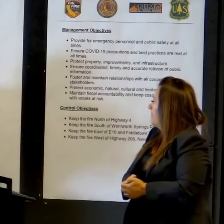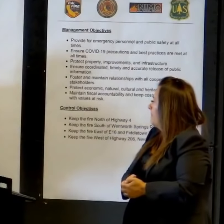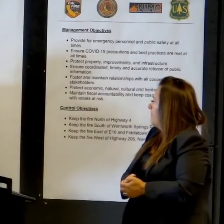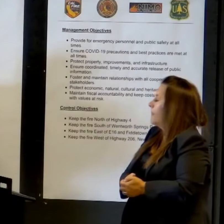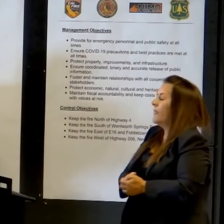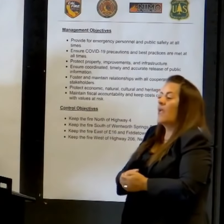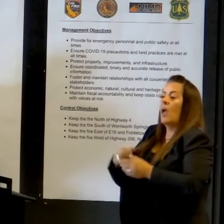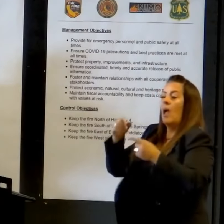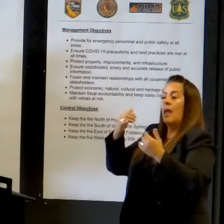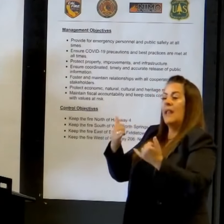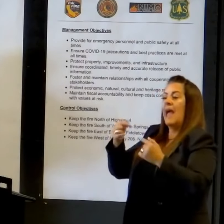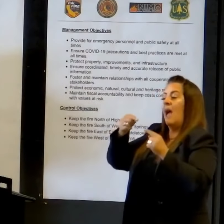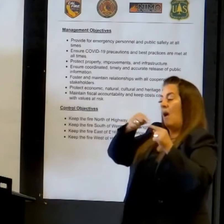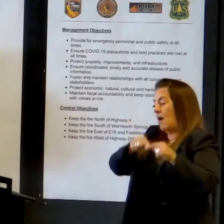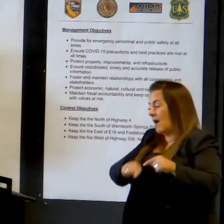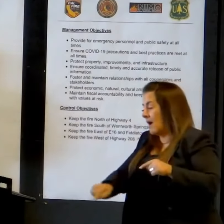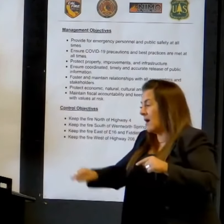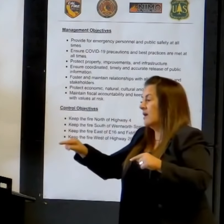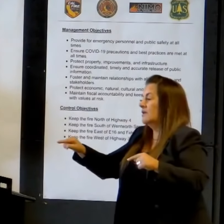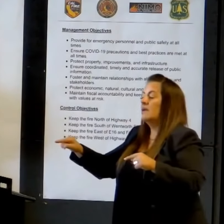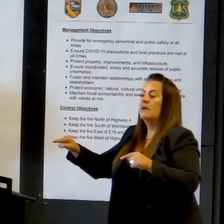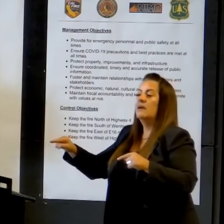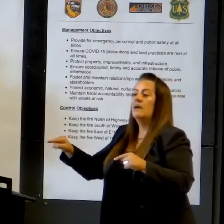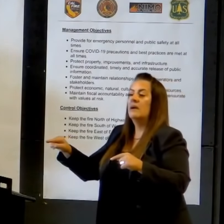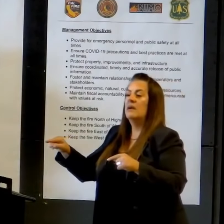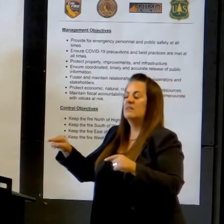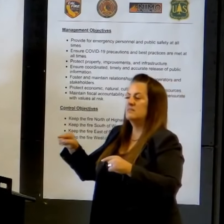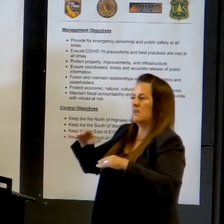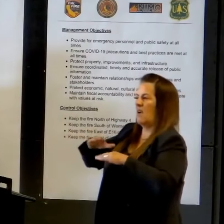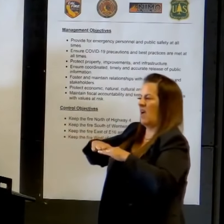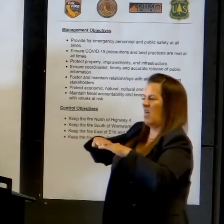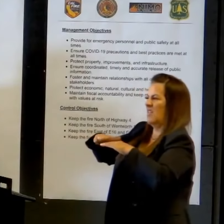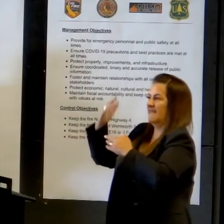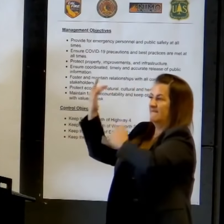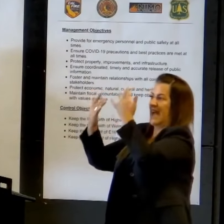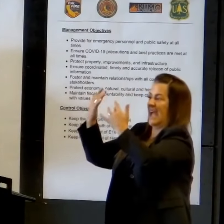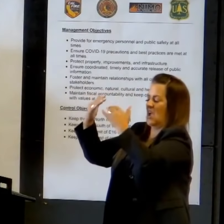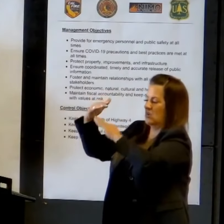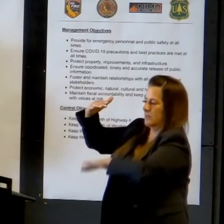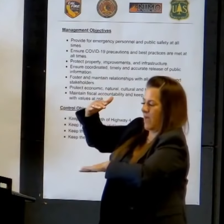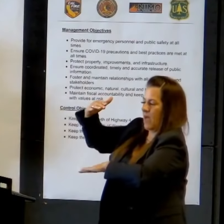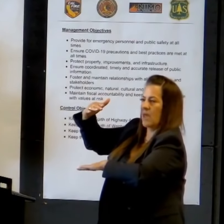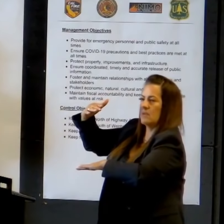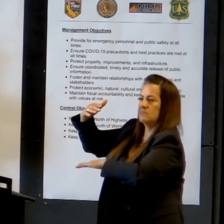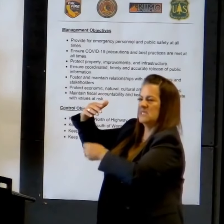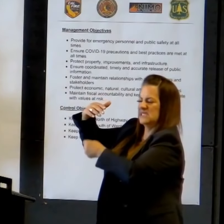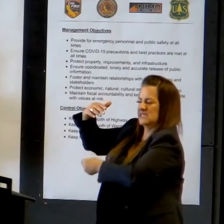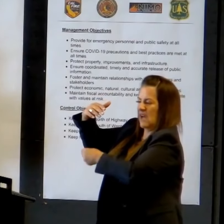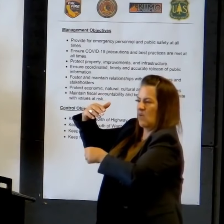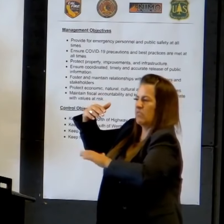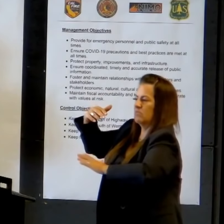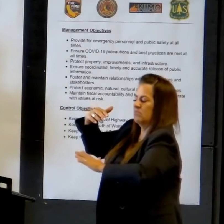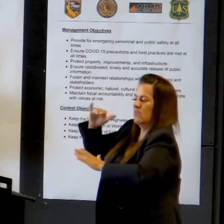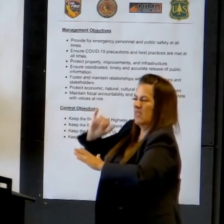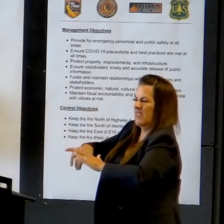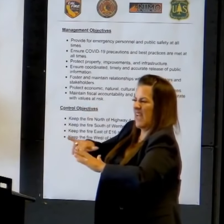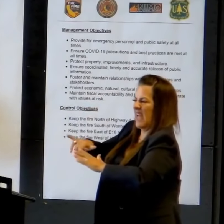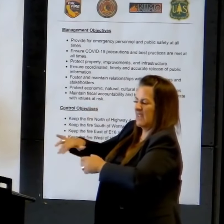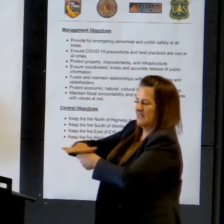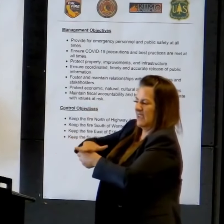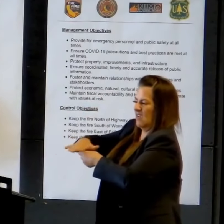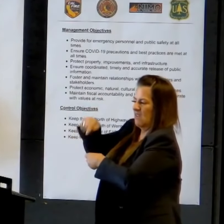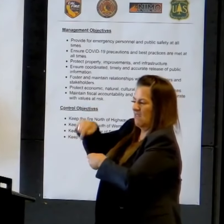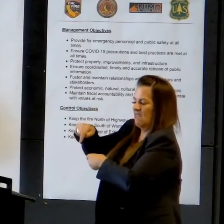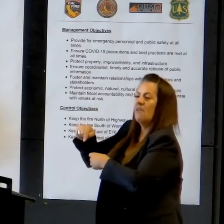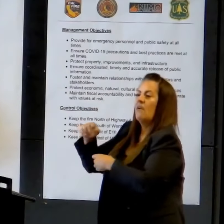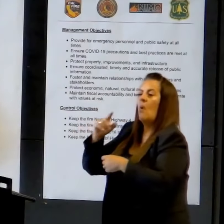coming across the bottom half of the fire, all this is in monitor and patrol. We're pulling all of our fire hose, getting all of our equipment